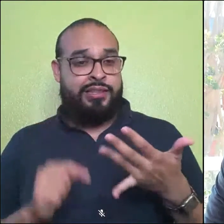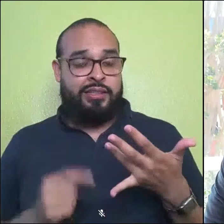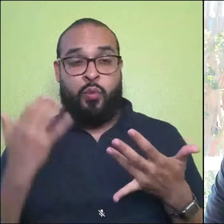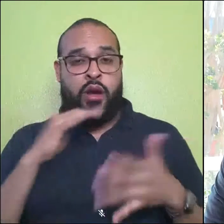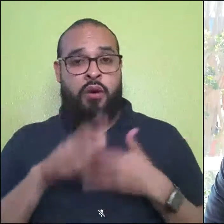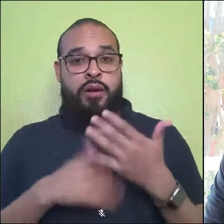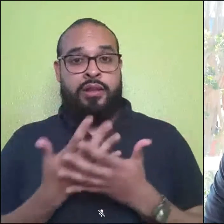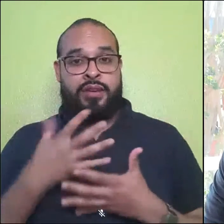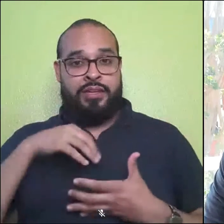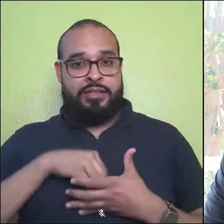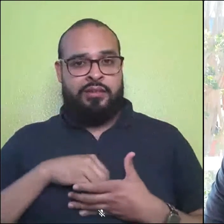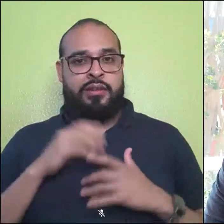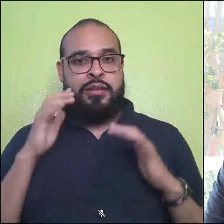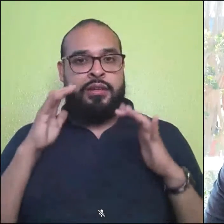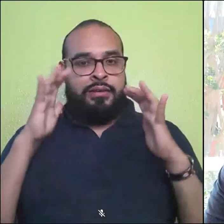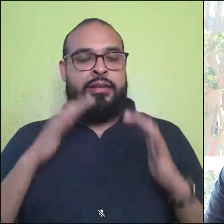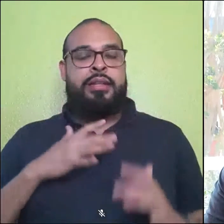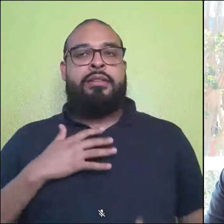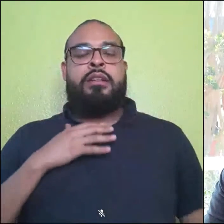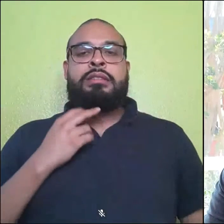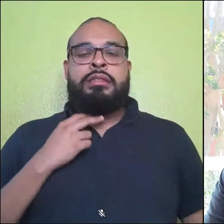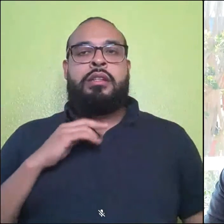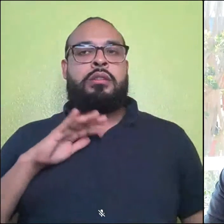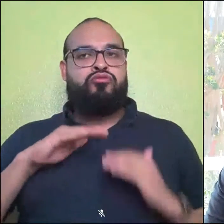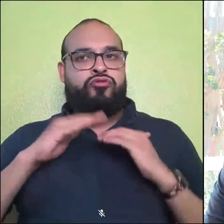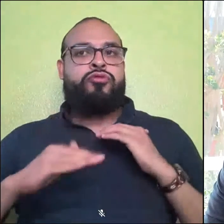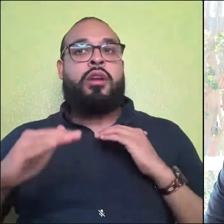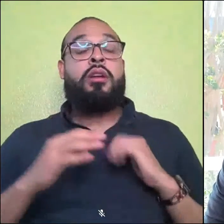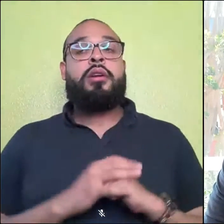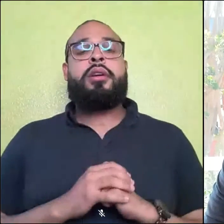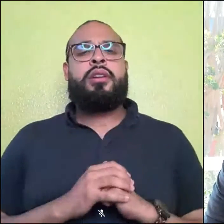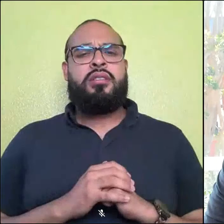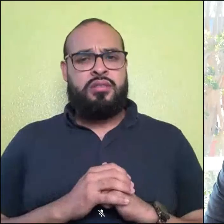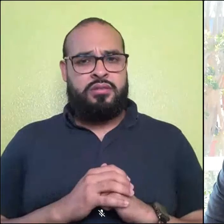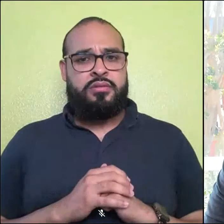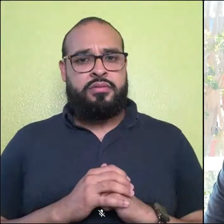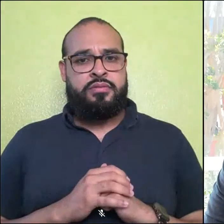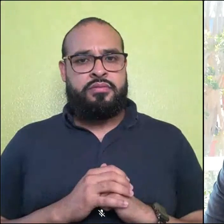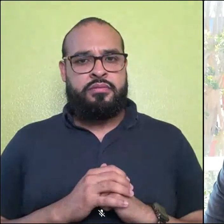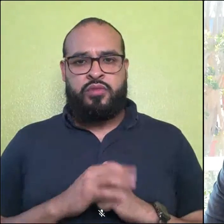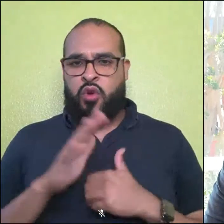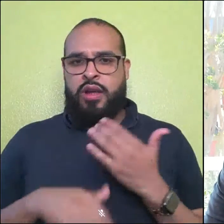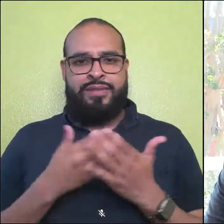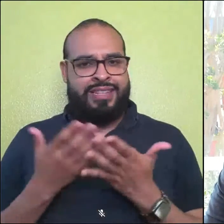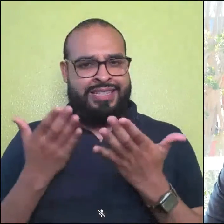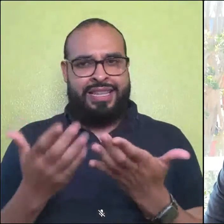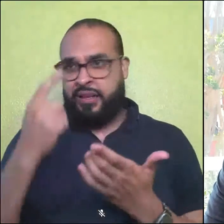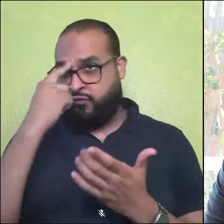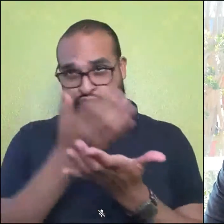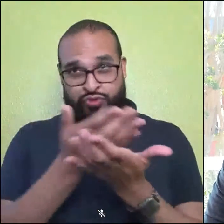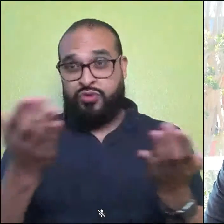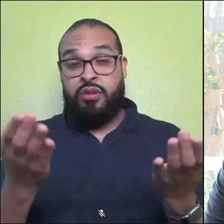It's all there for you. And I just really want every man to know that in this call today, that you are not